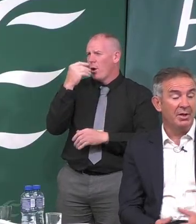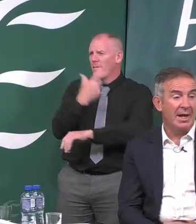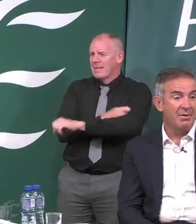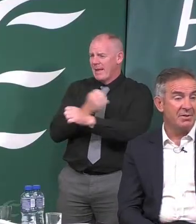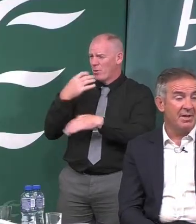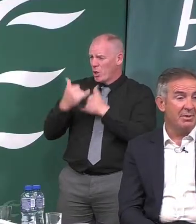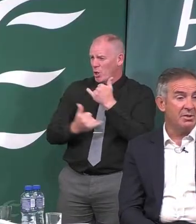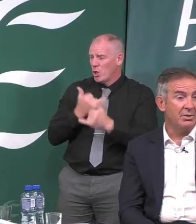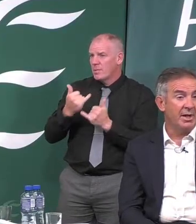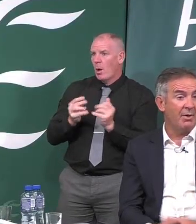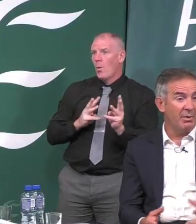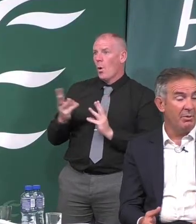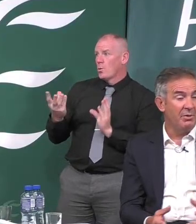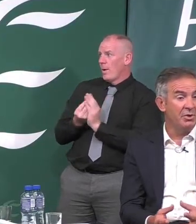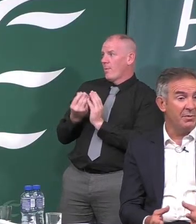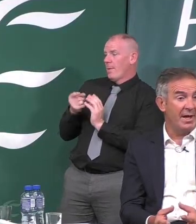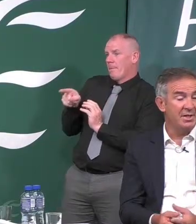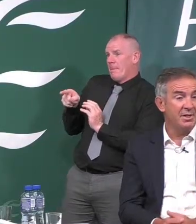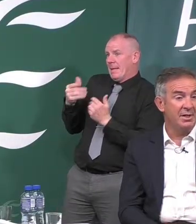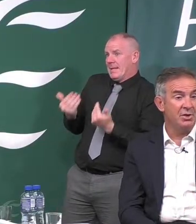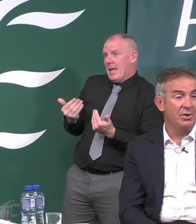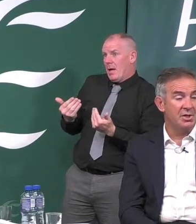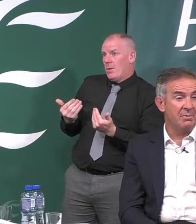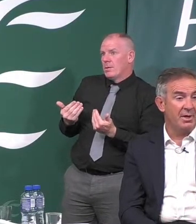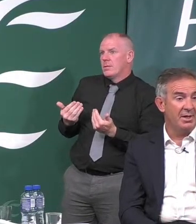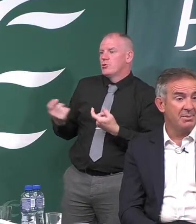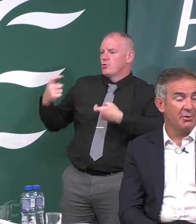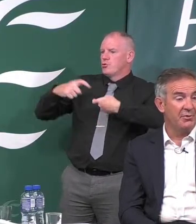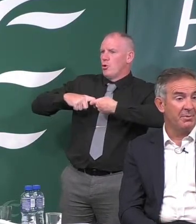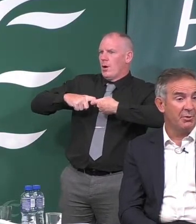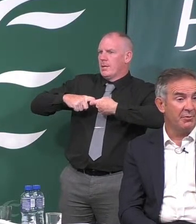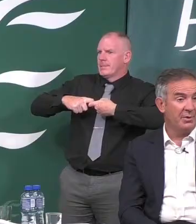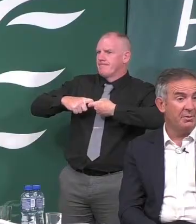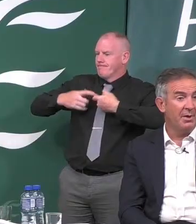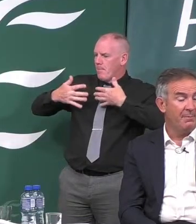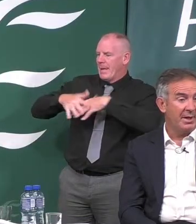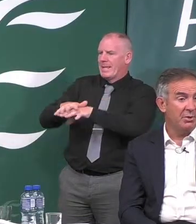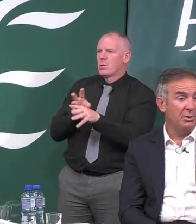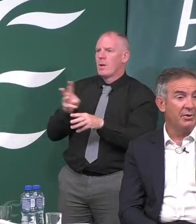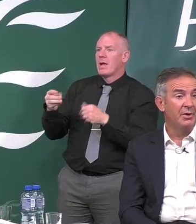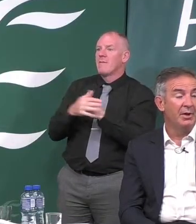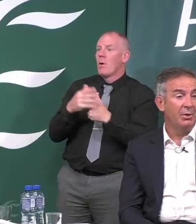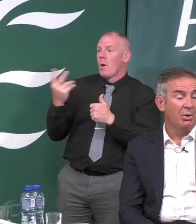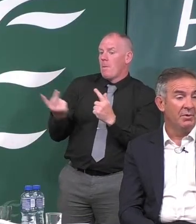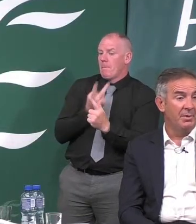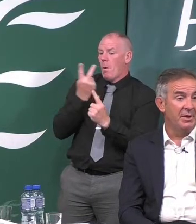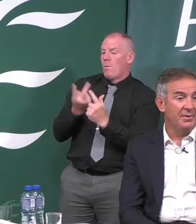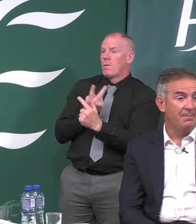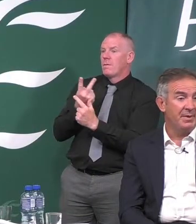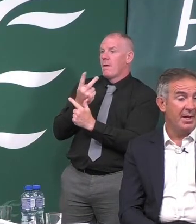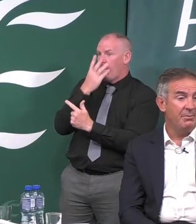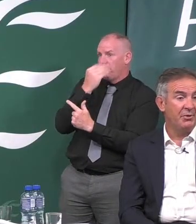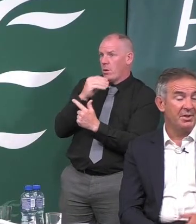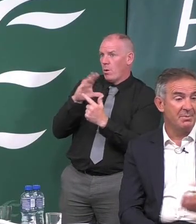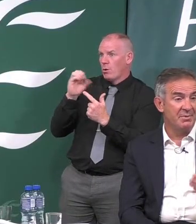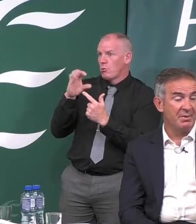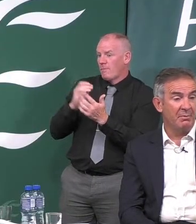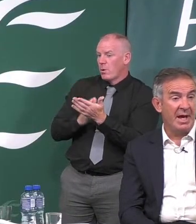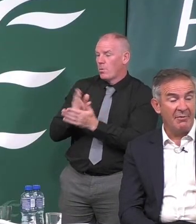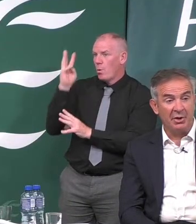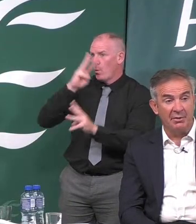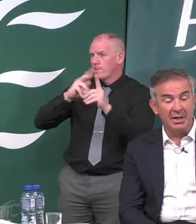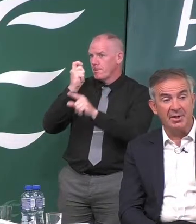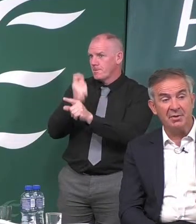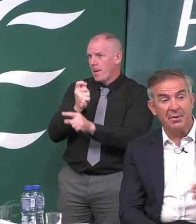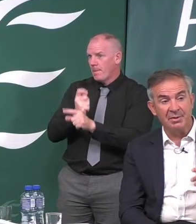and we're working collaboratively now to look at how we would do that in a joined up way, I suppose, for both flu and COVID over the winter. So I suppose